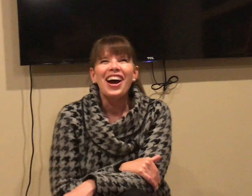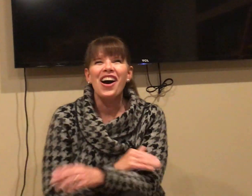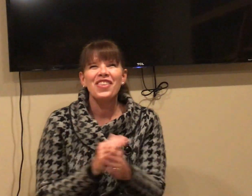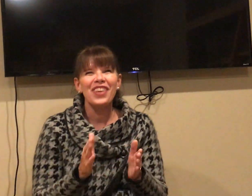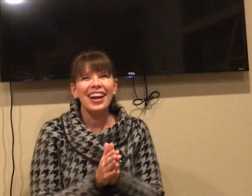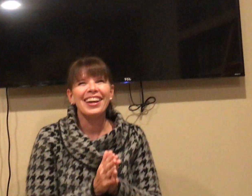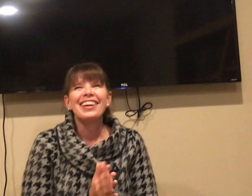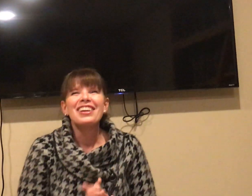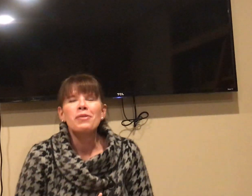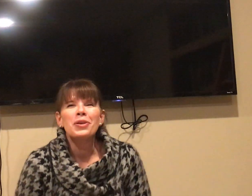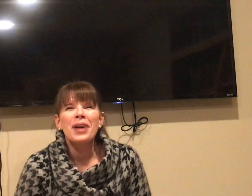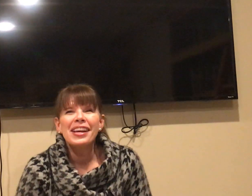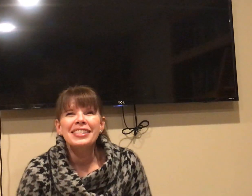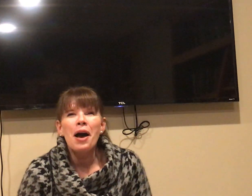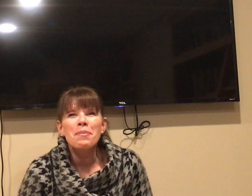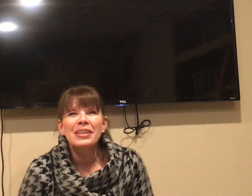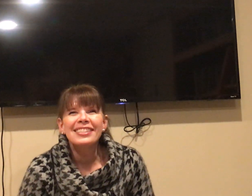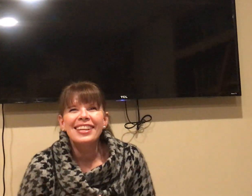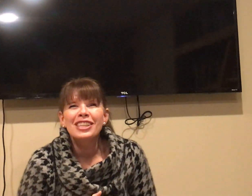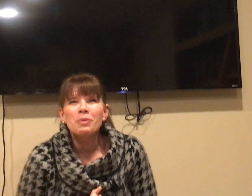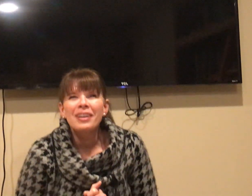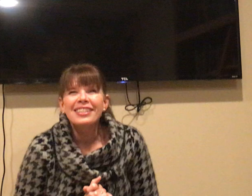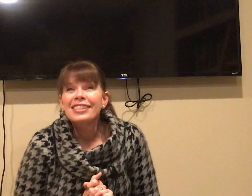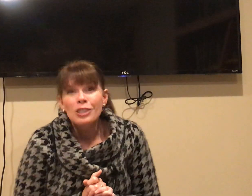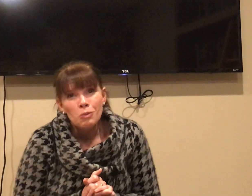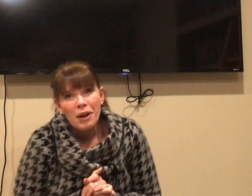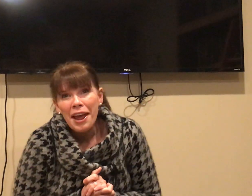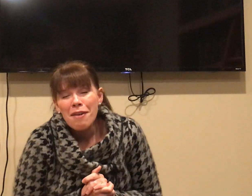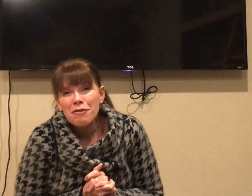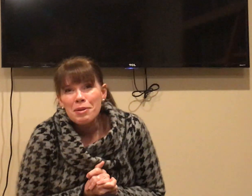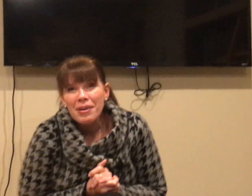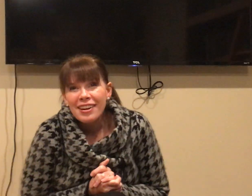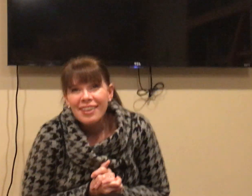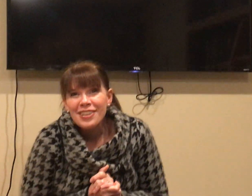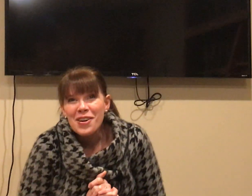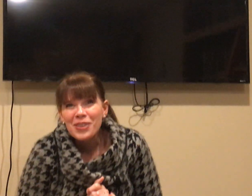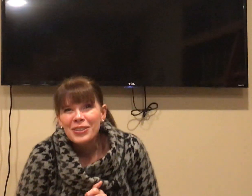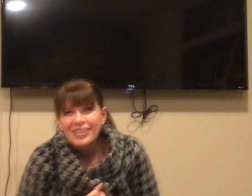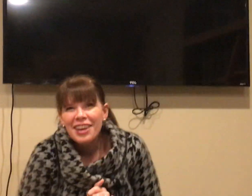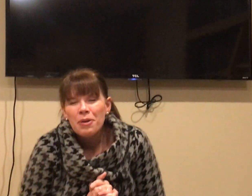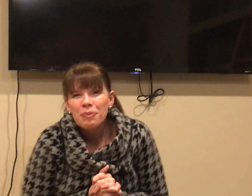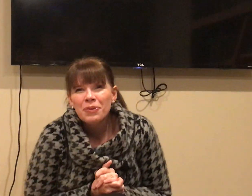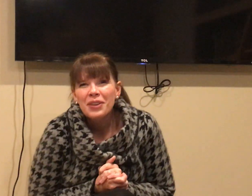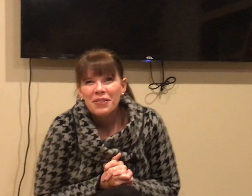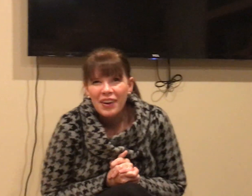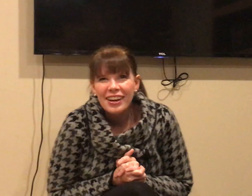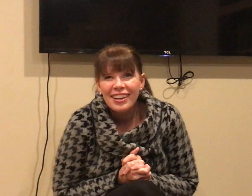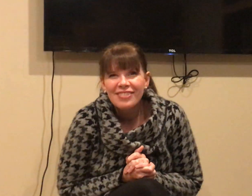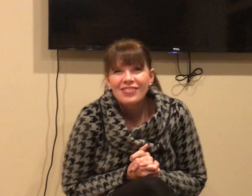All right, will you guys help me sing this one? Because this is one everybody knows. Ready?